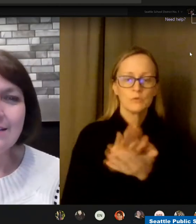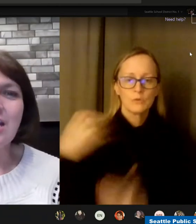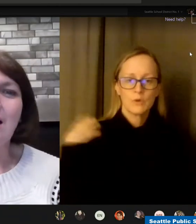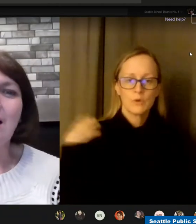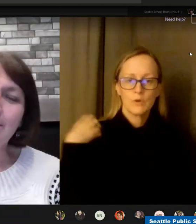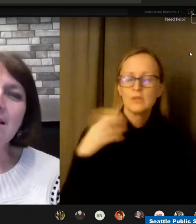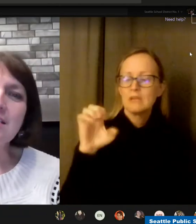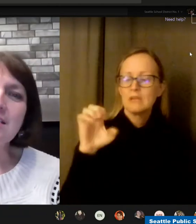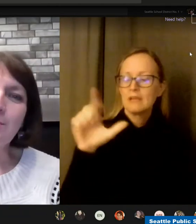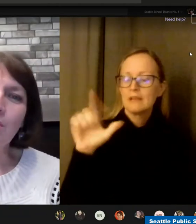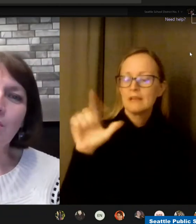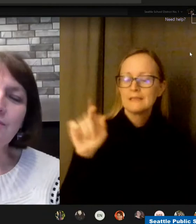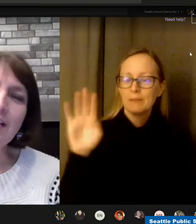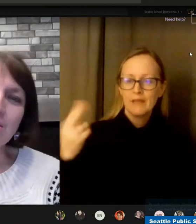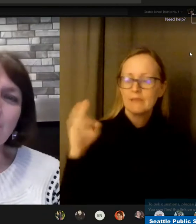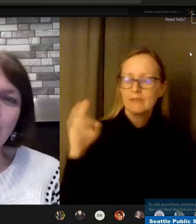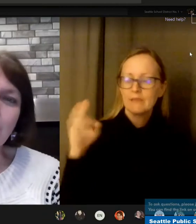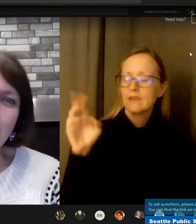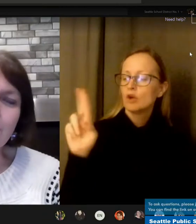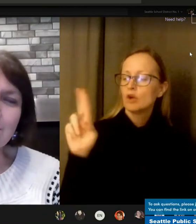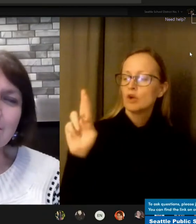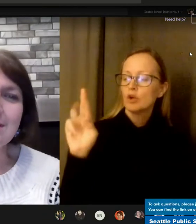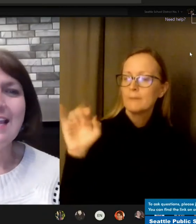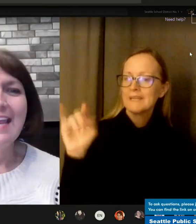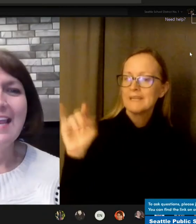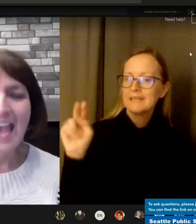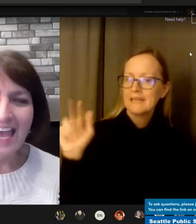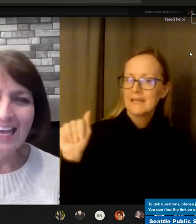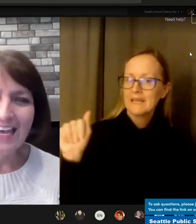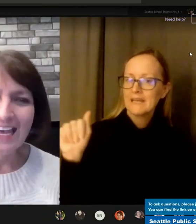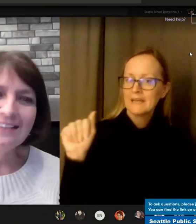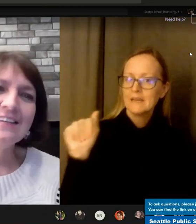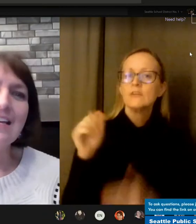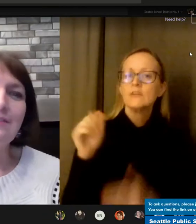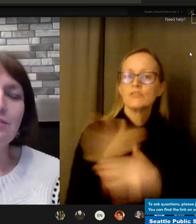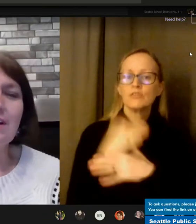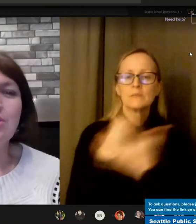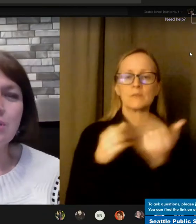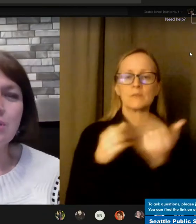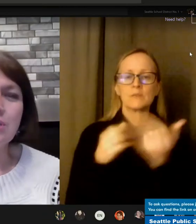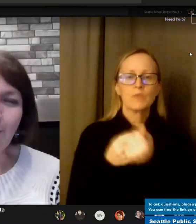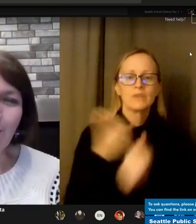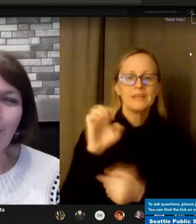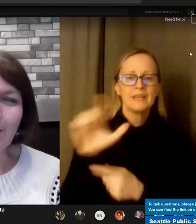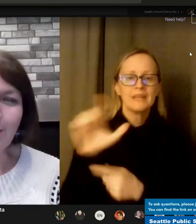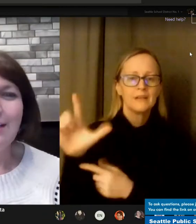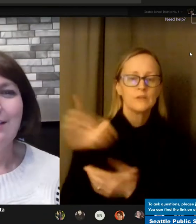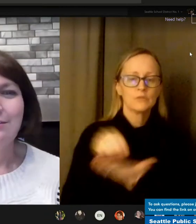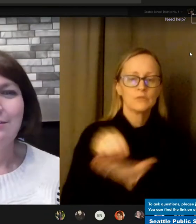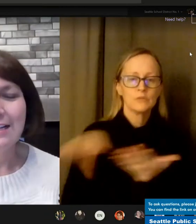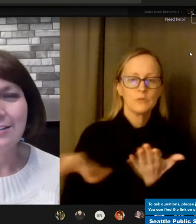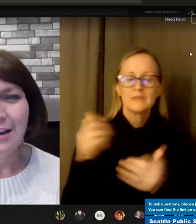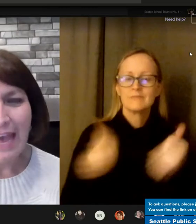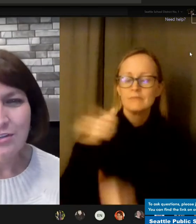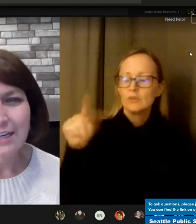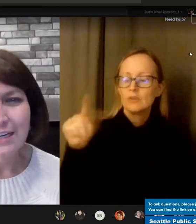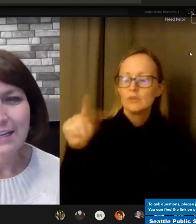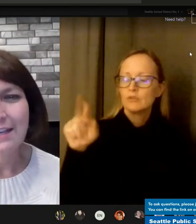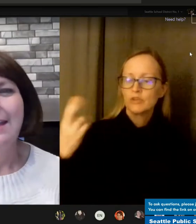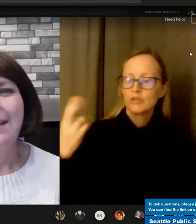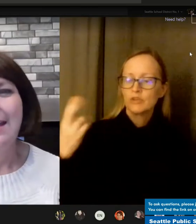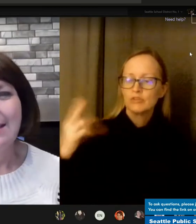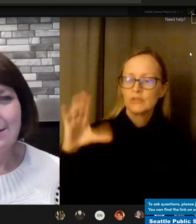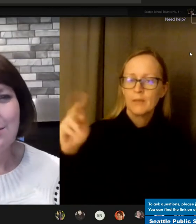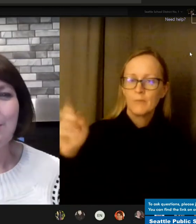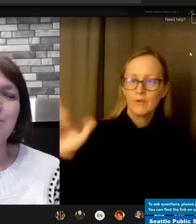share updates on supports for English learner students, and Executive Director Trish Campbell, Director Tara Patrick,